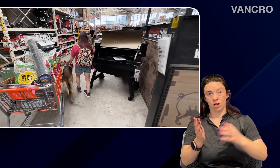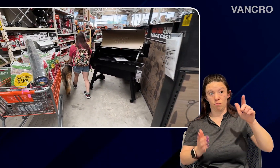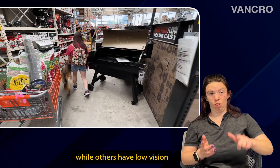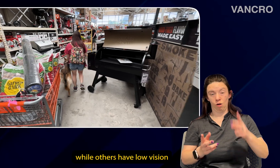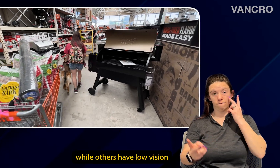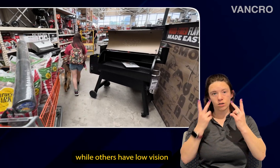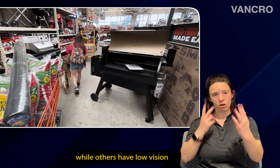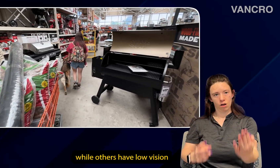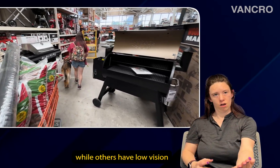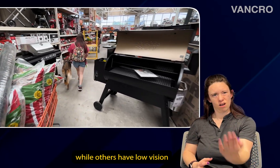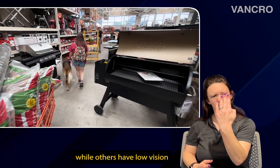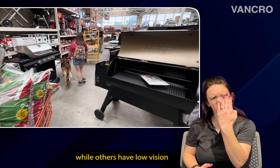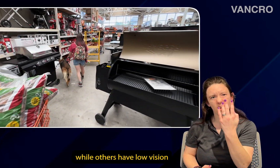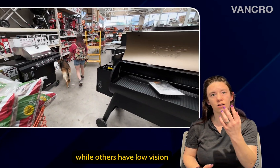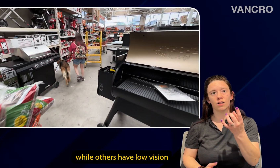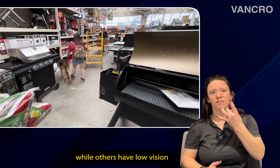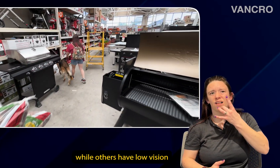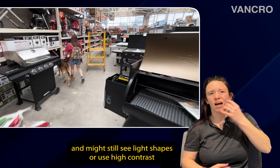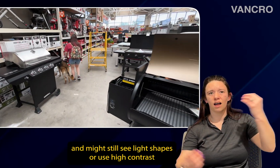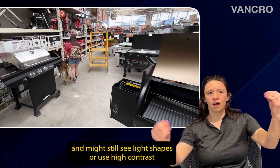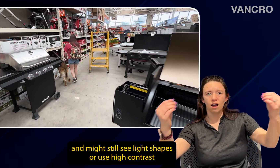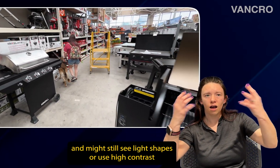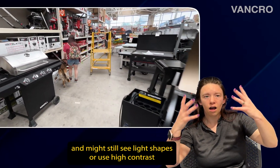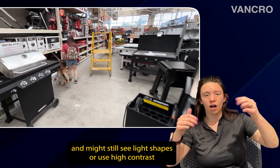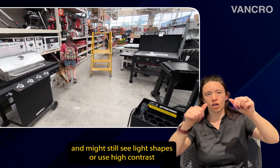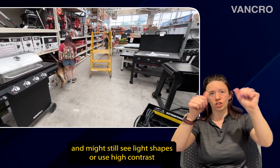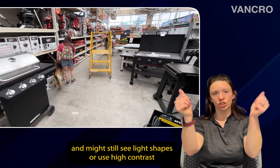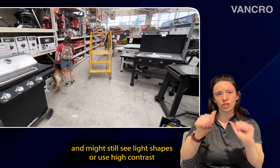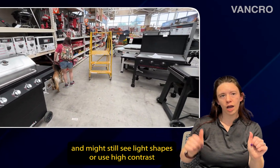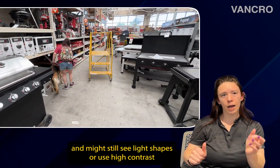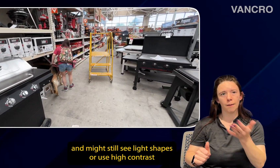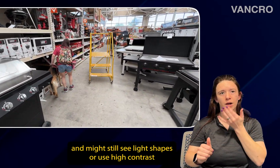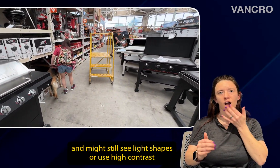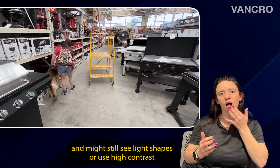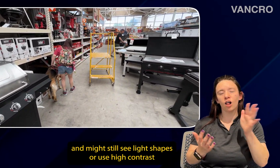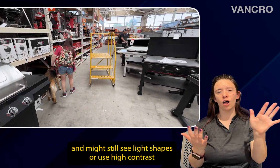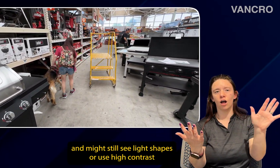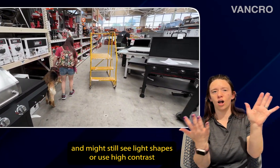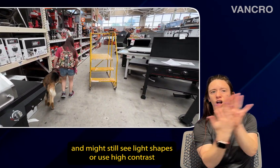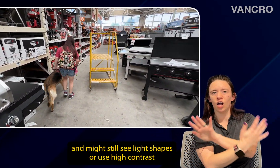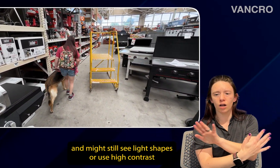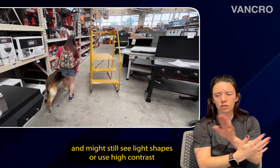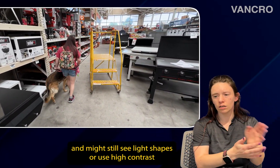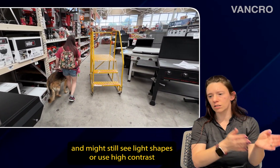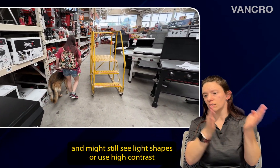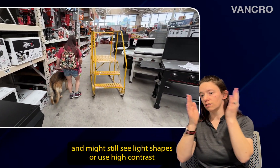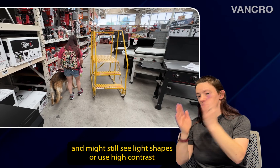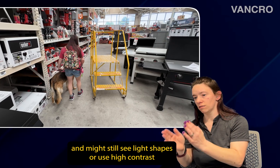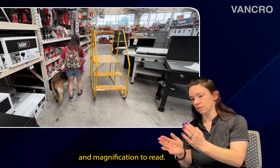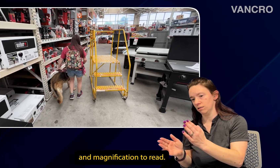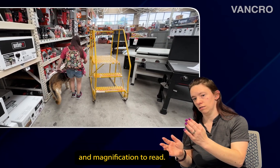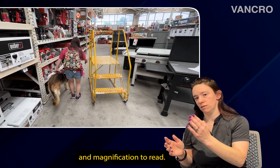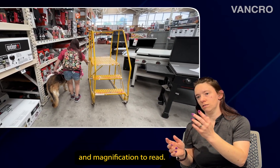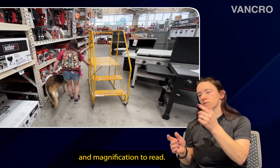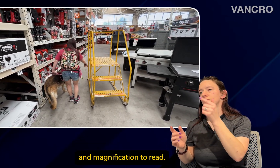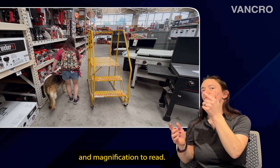while others have low vision and might still see light, shapes, or use high contrast and magnification to